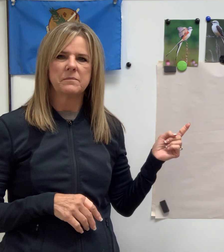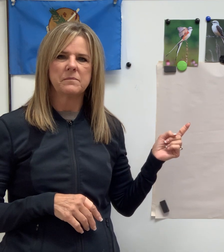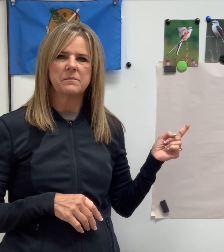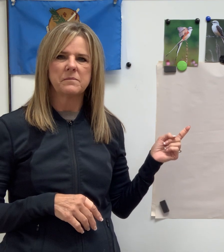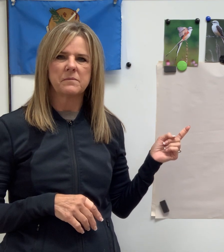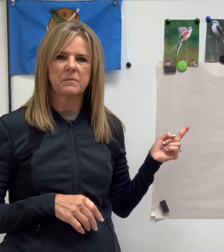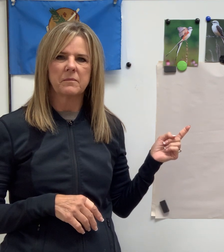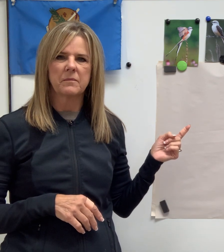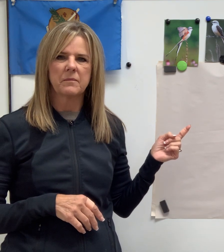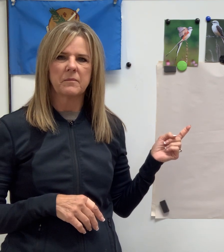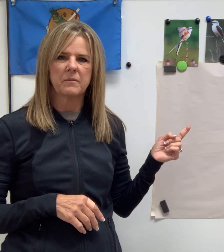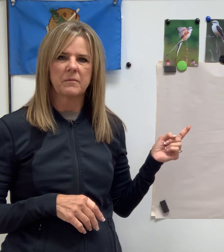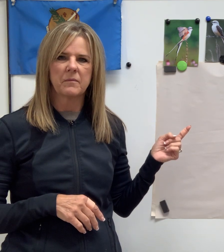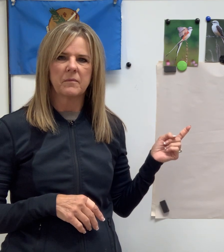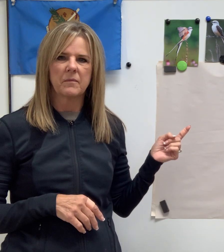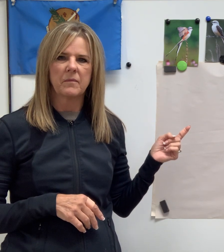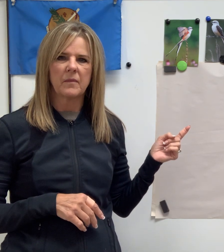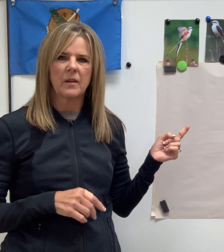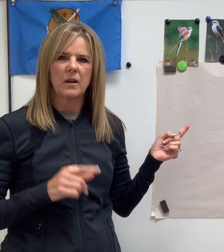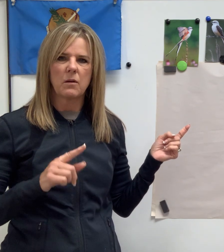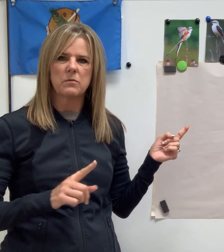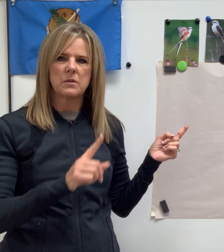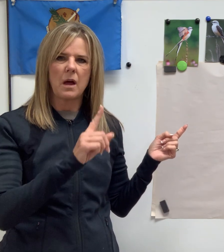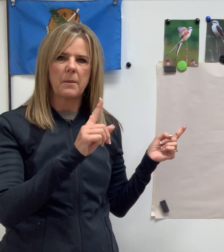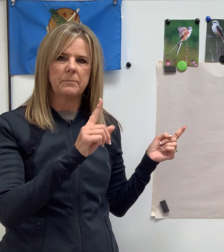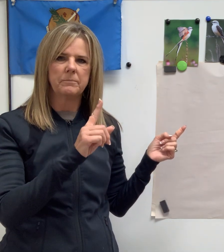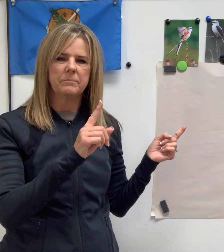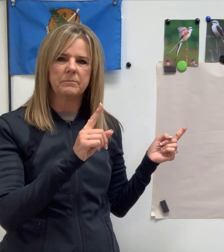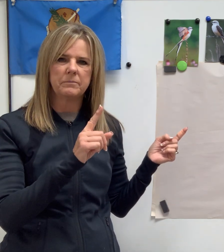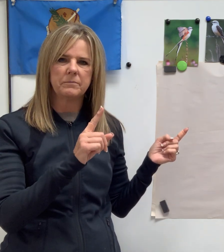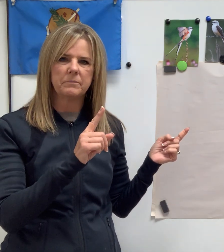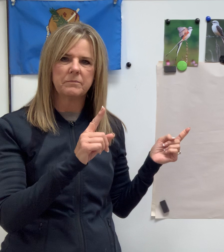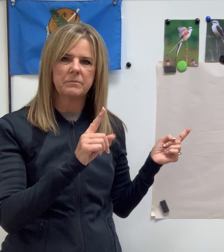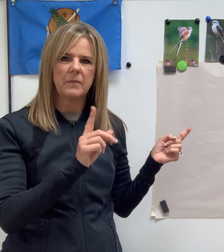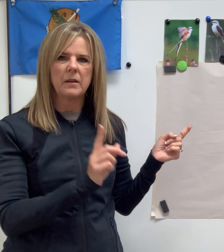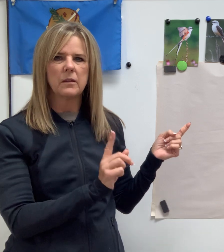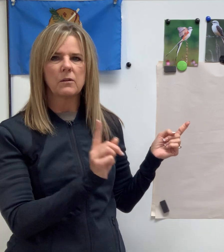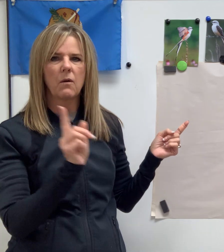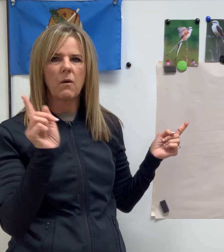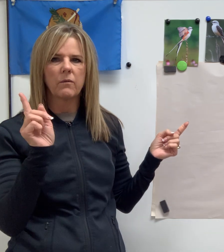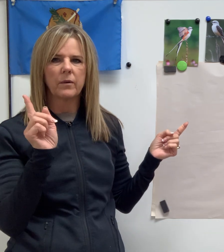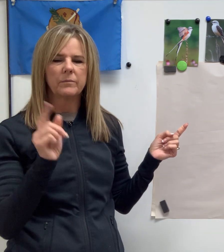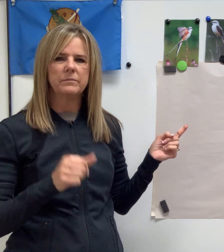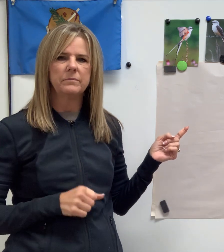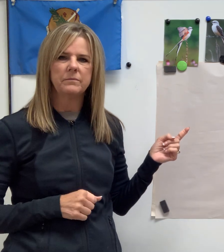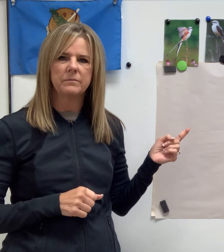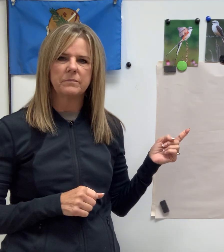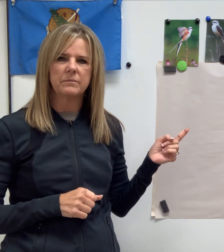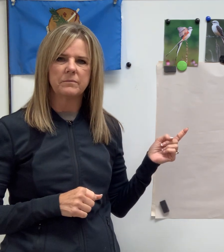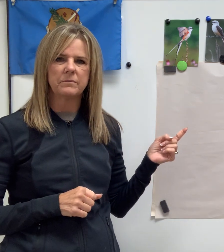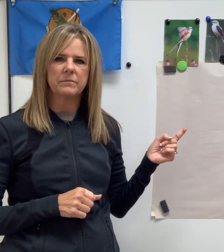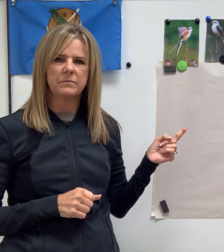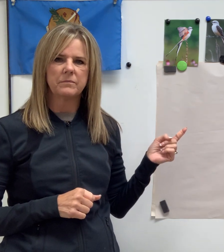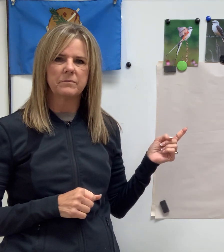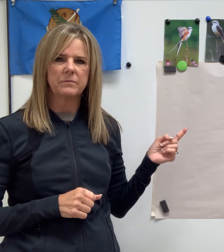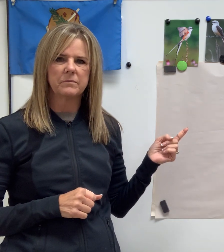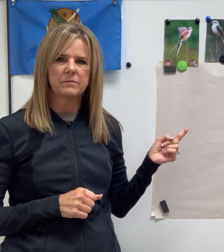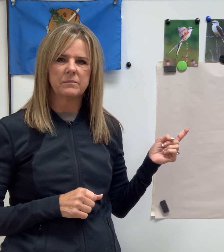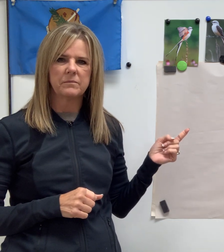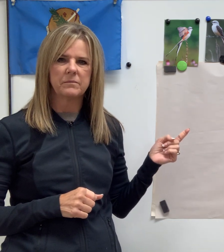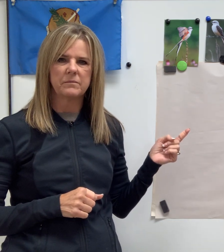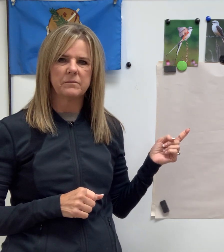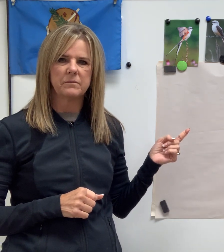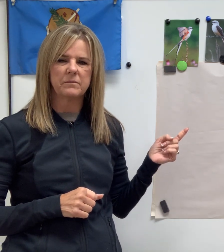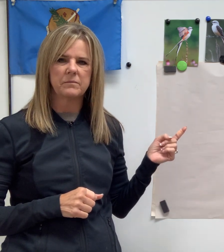this portion of the wing. Notice how it goes straight up, and then it's gonna curve over. So let's just focus on this line right here, just